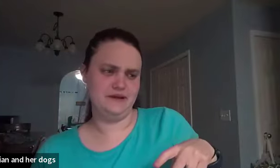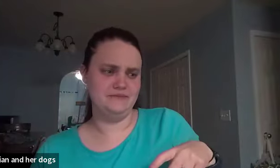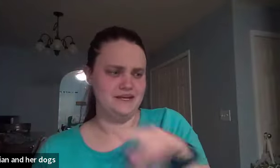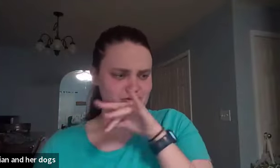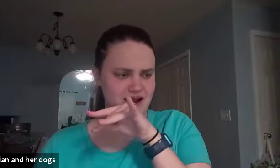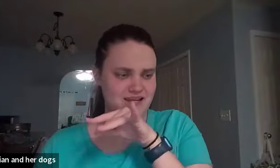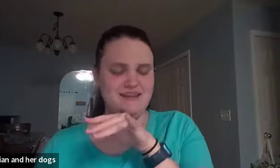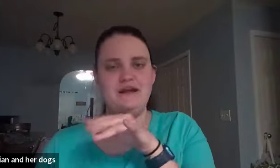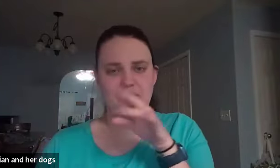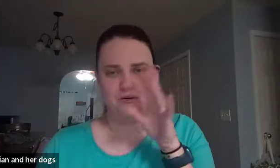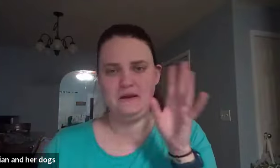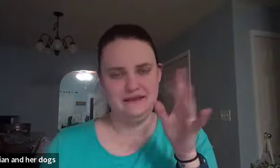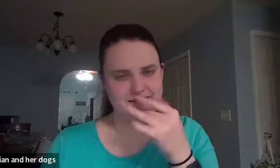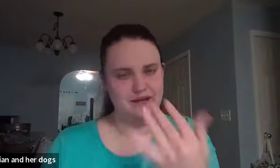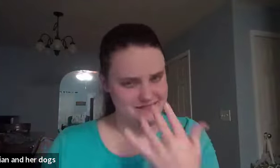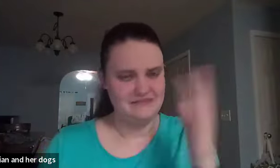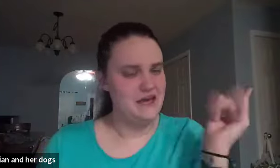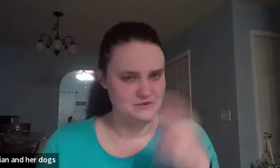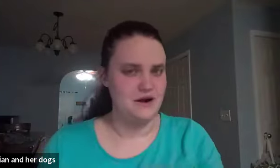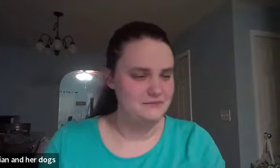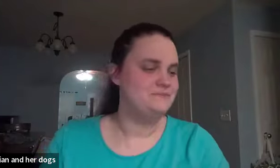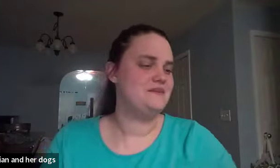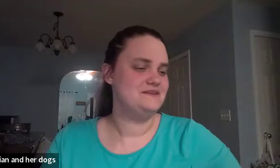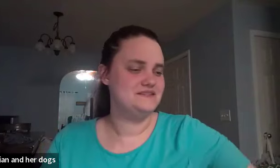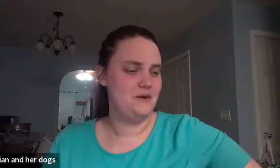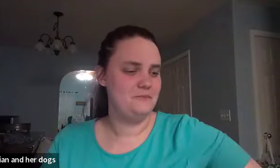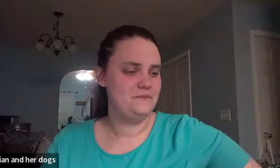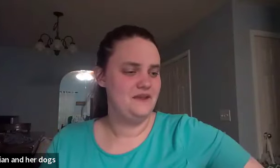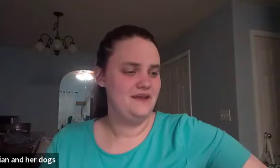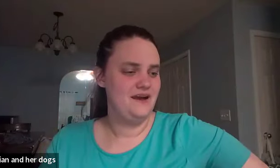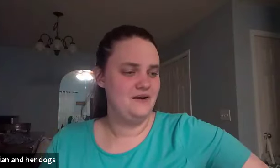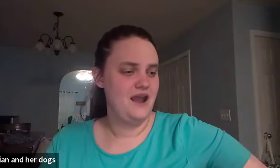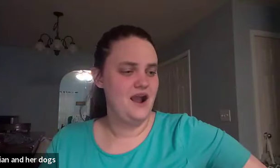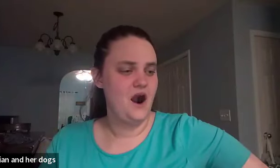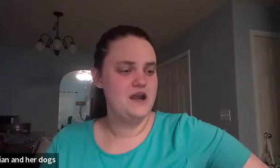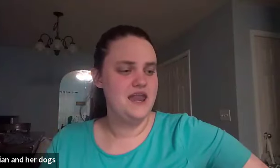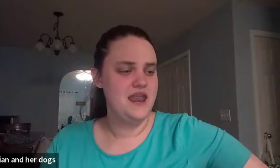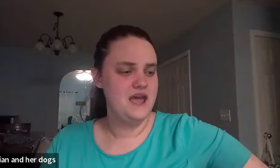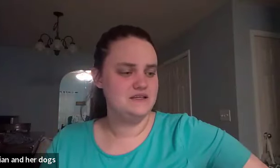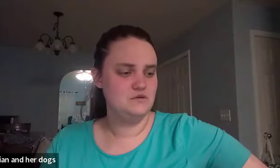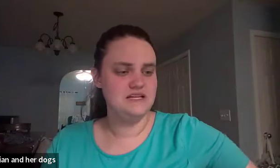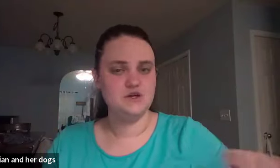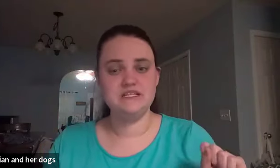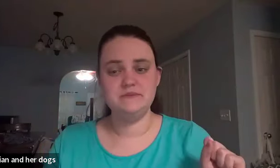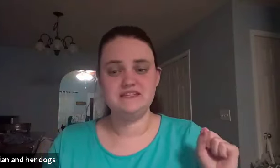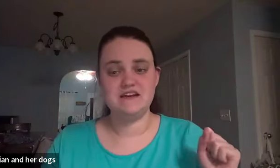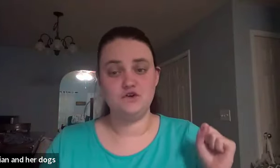wait a minute, dragon. Oh, wait, spicy. That's why. So, okay. Our next one is going to be the sign